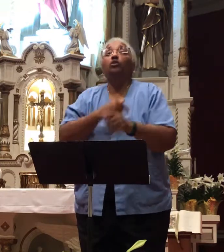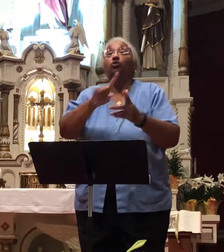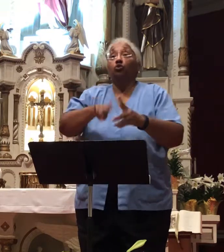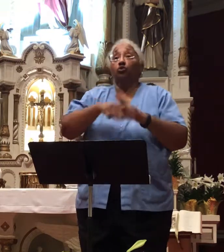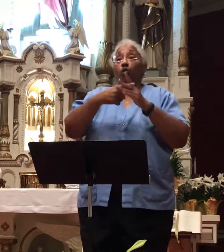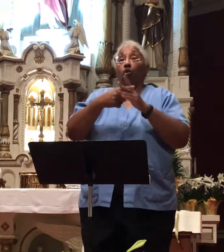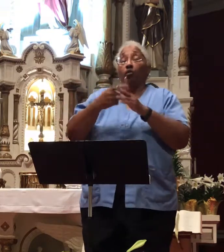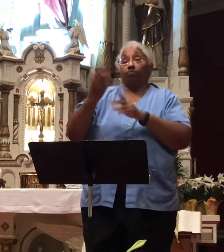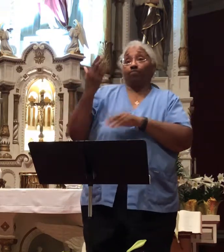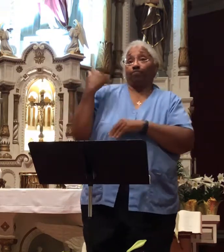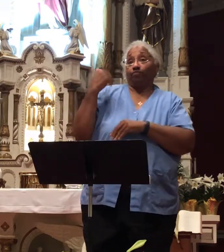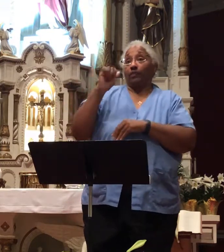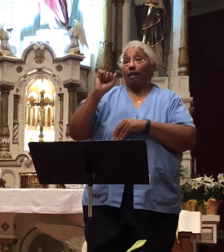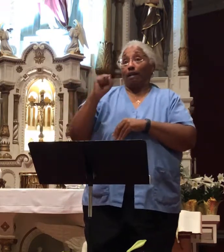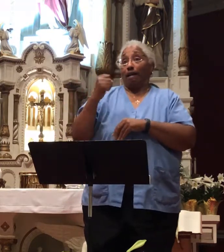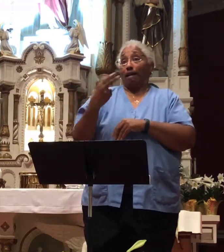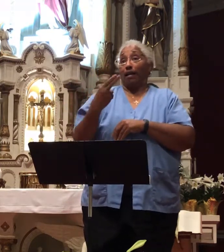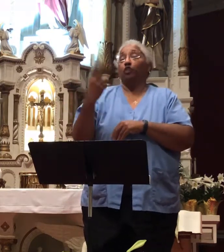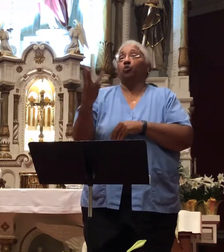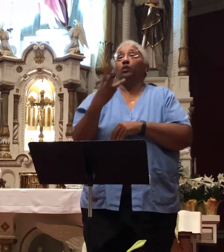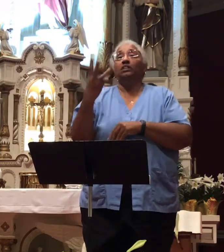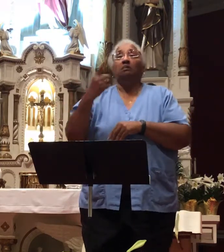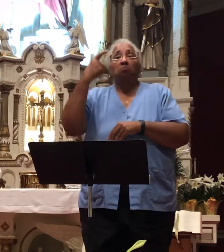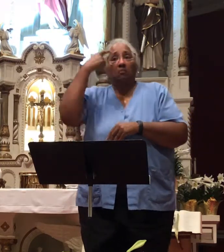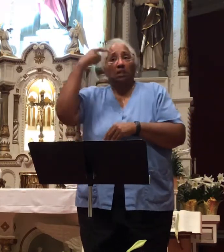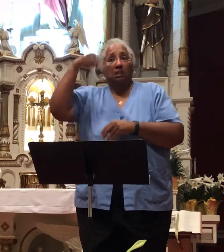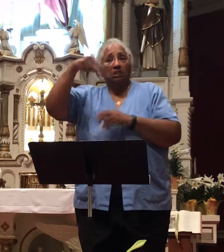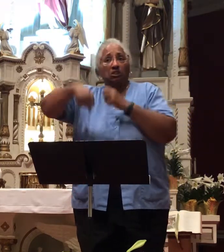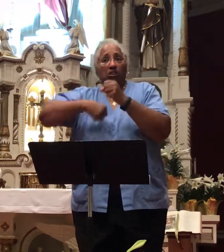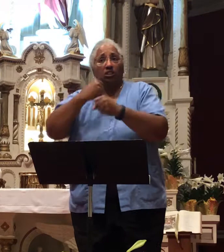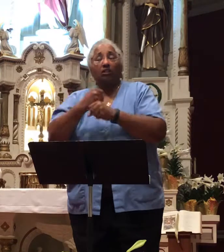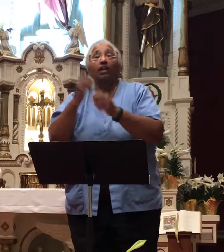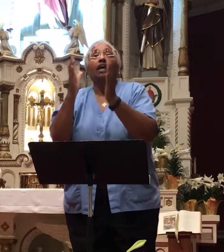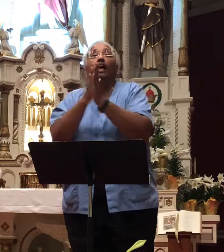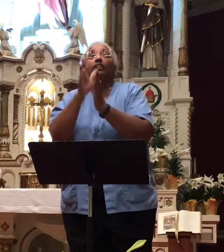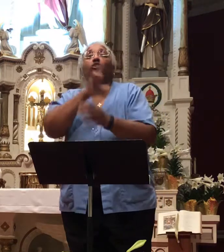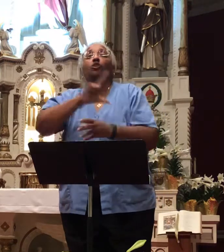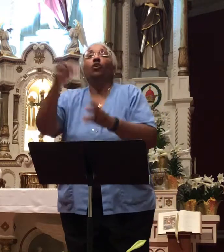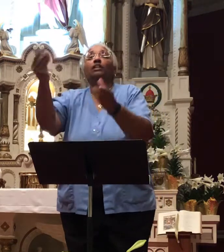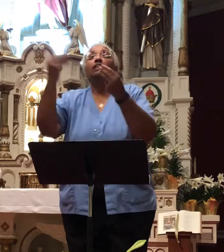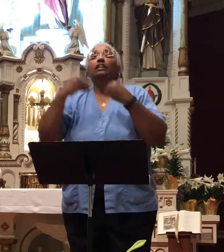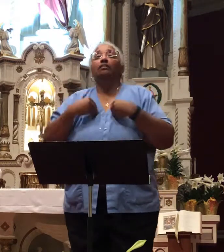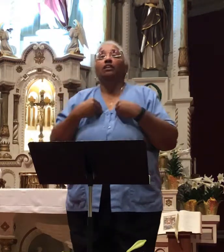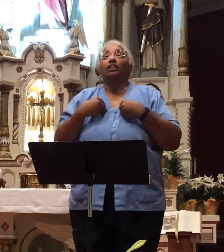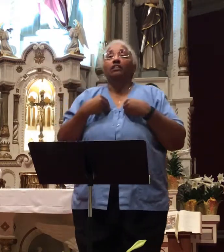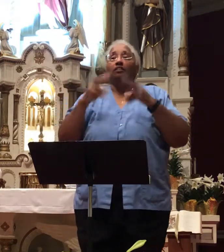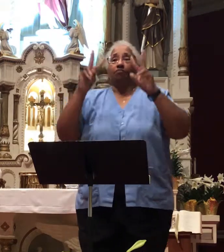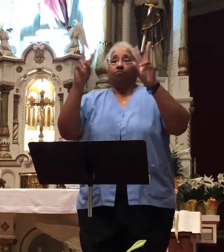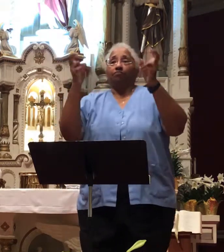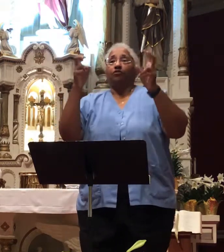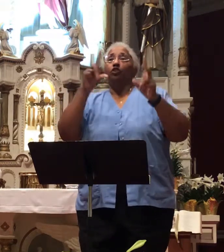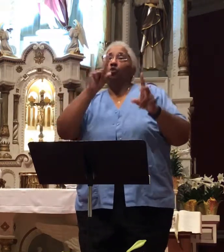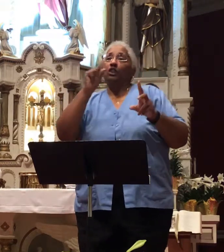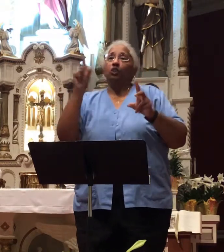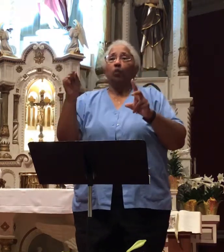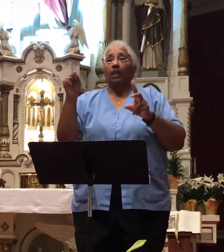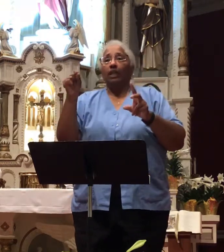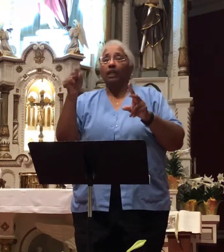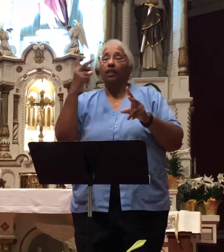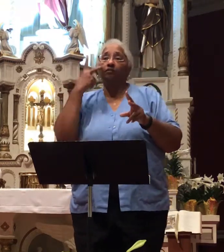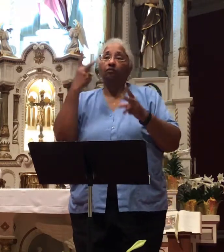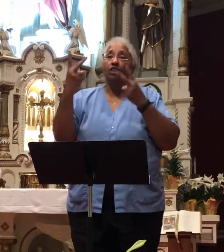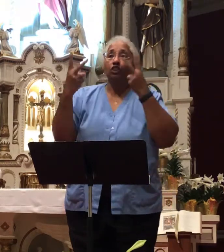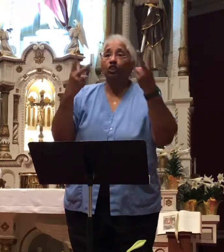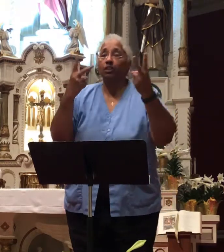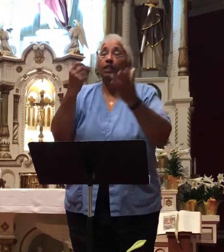Wednesday thinking that this year we were asking the Lord to give us 2020 vision, to help us to see, and